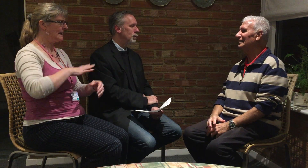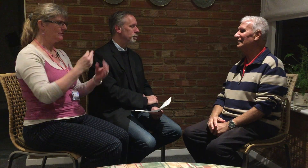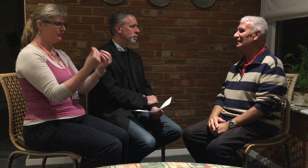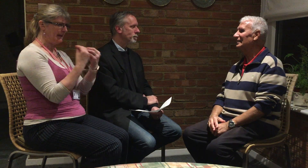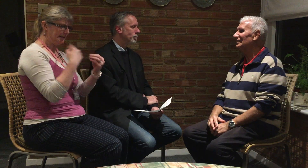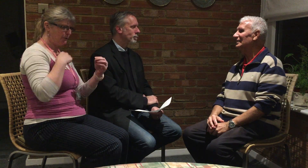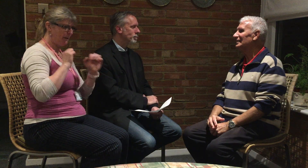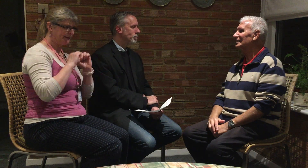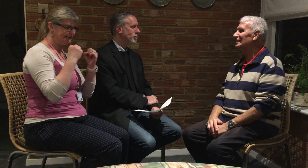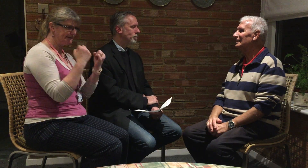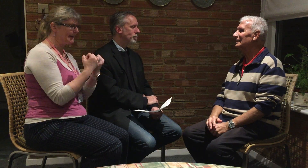them?